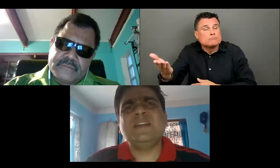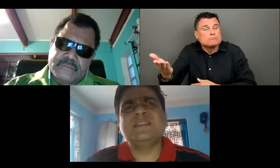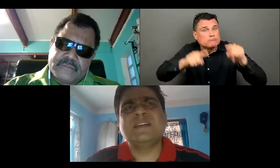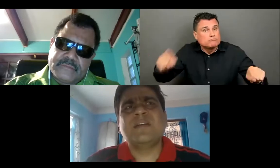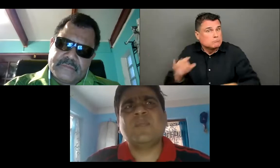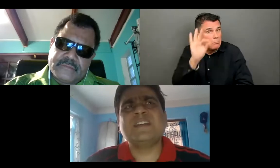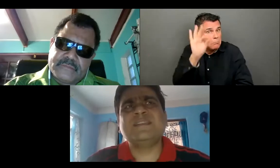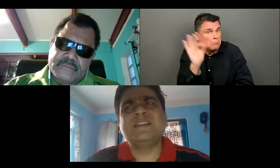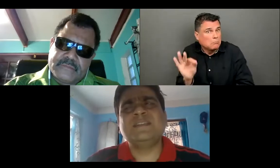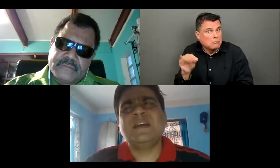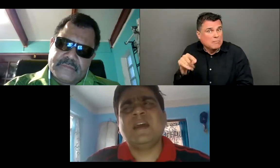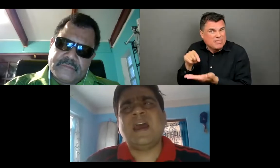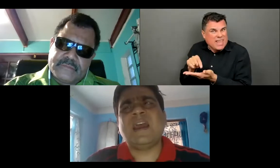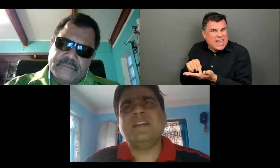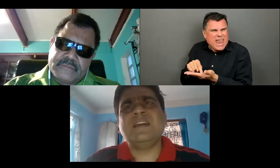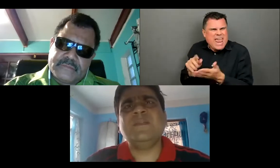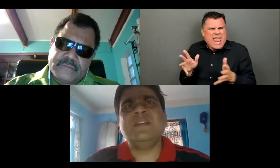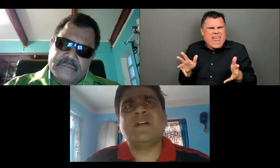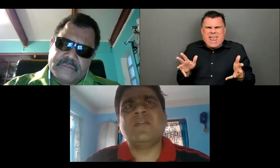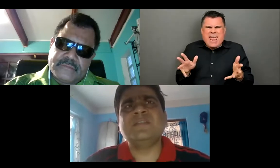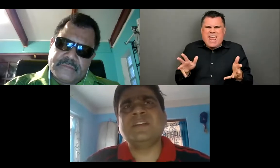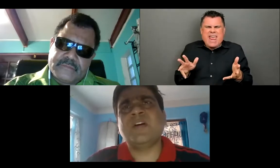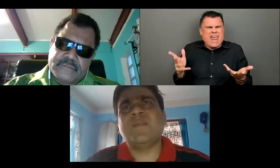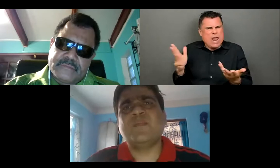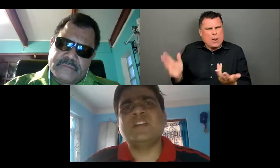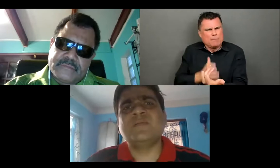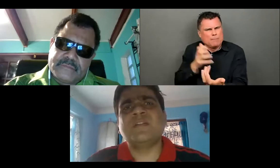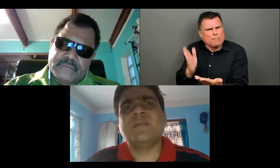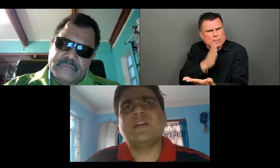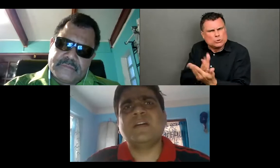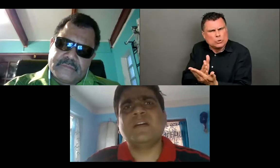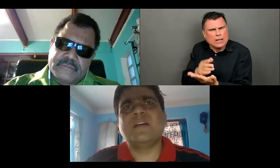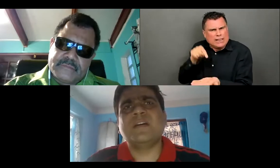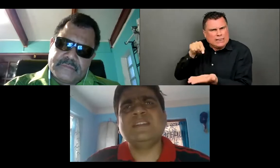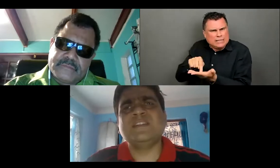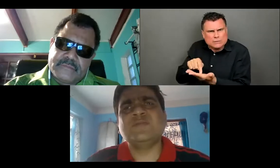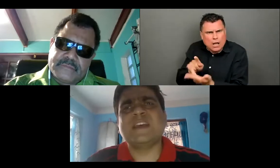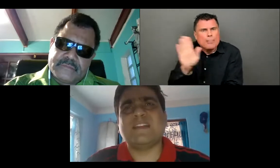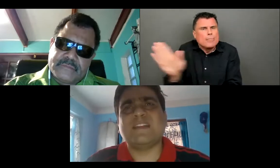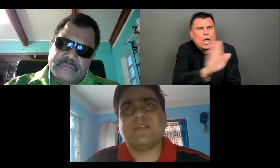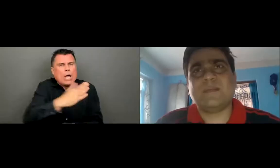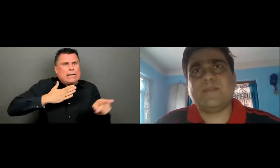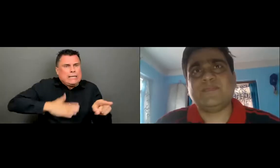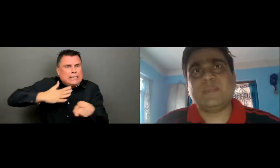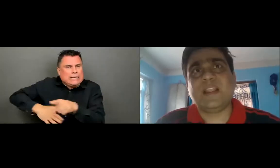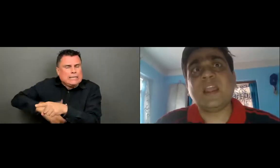specific needs, capacities, and even the ownership of particular communities and